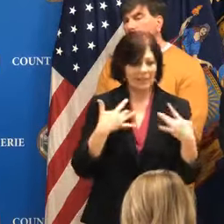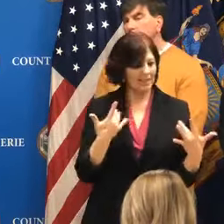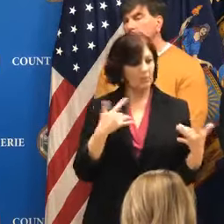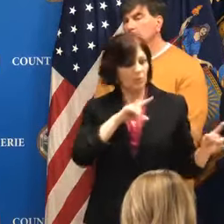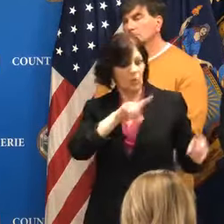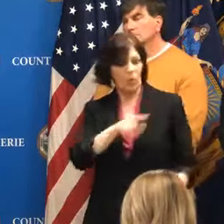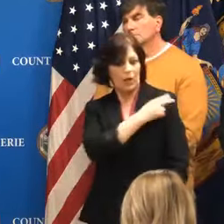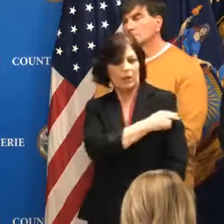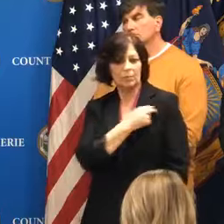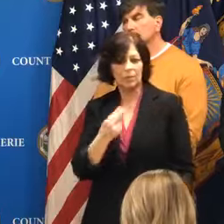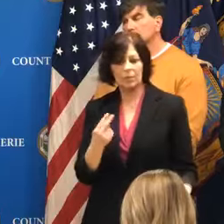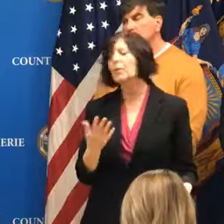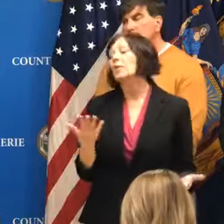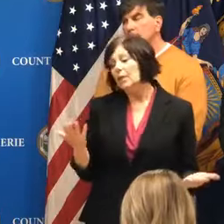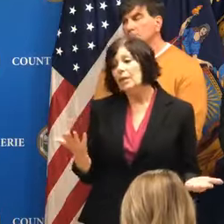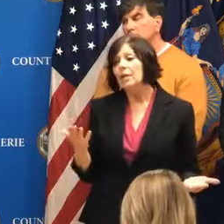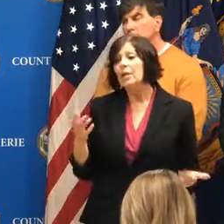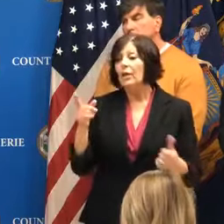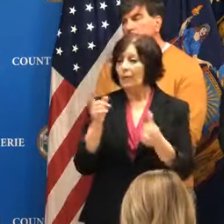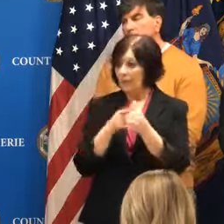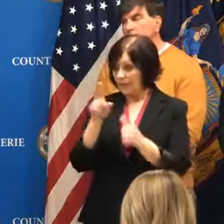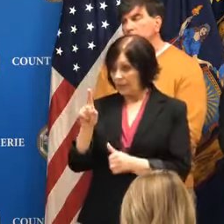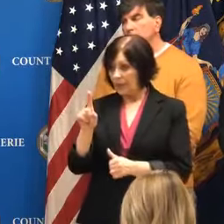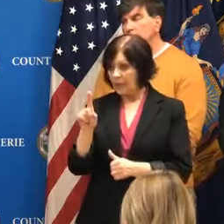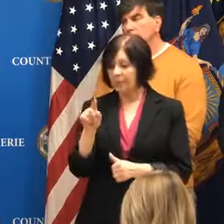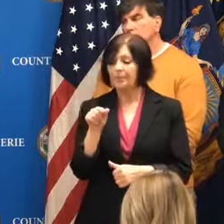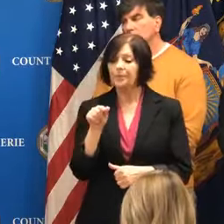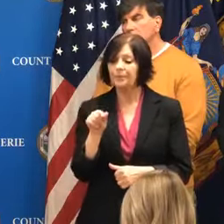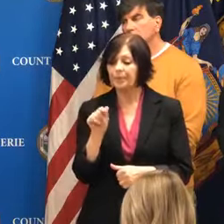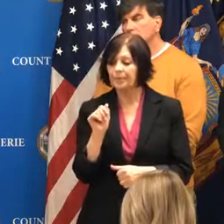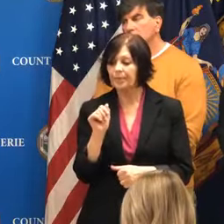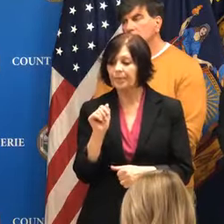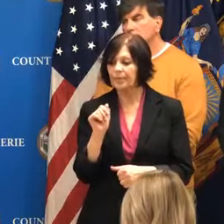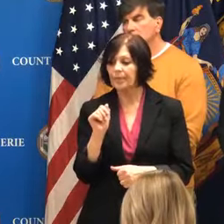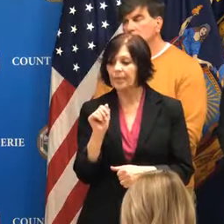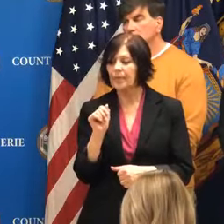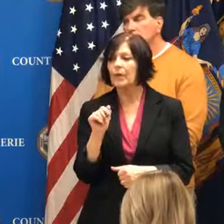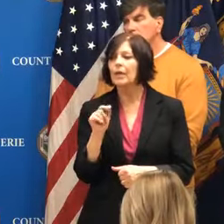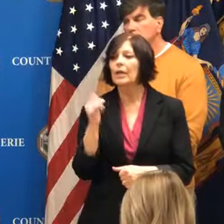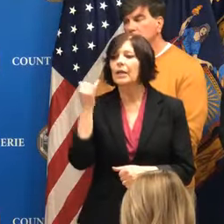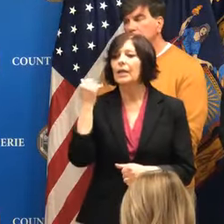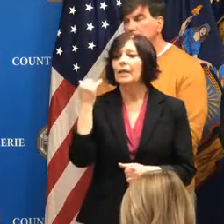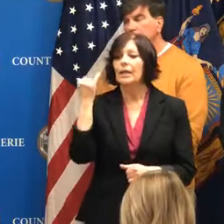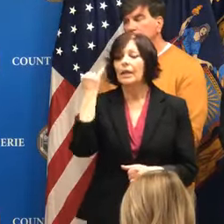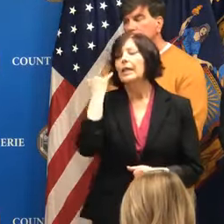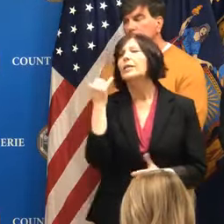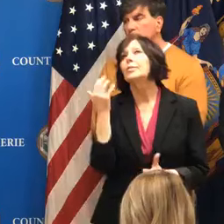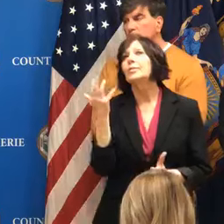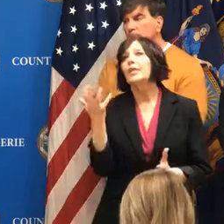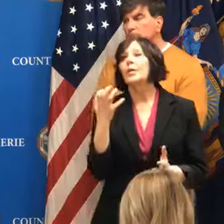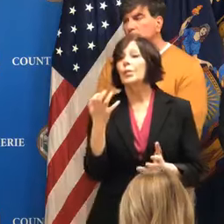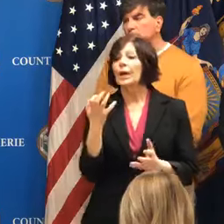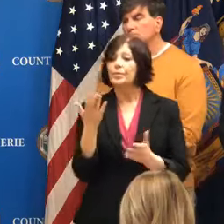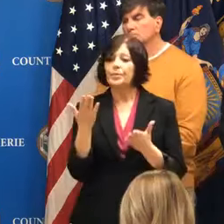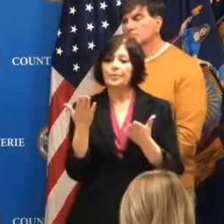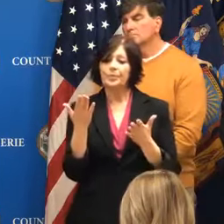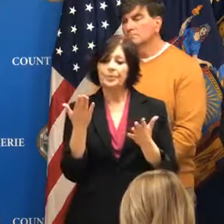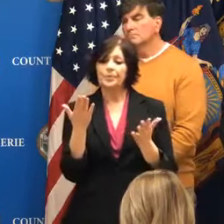to the hospital? Right. Well, first of all, just in terms of seeking services from your primary care